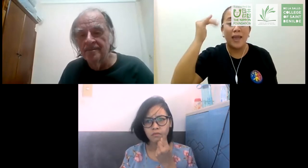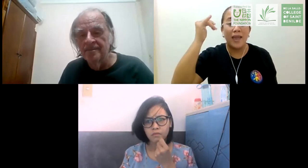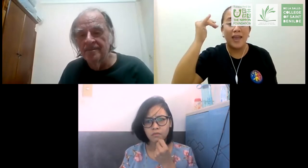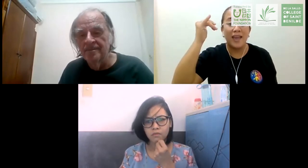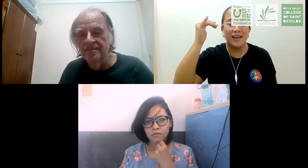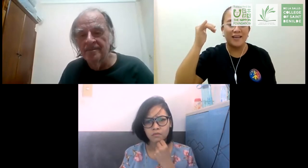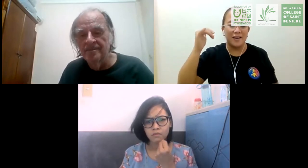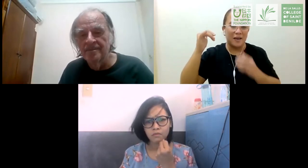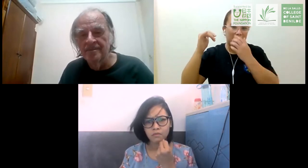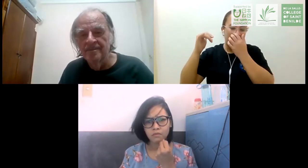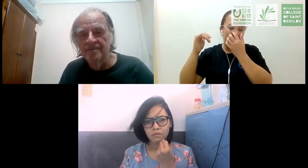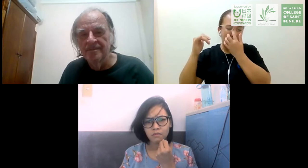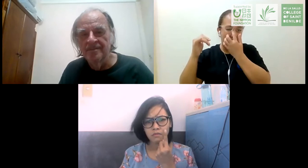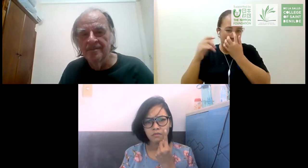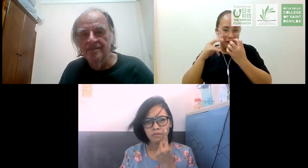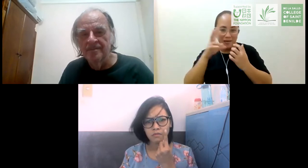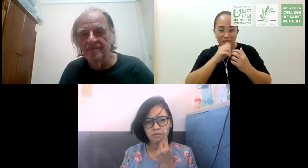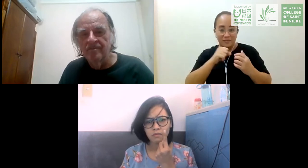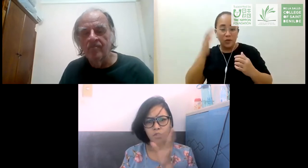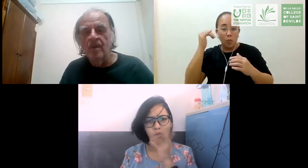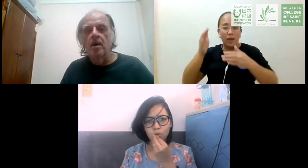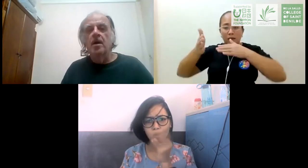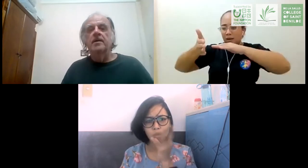I don't understand.